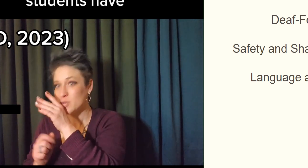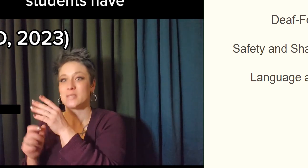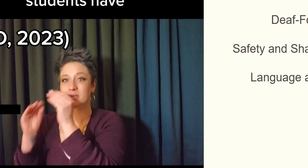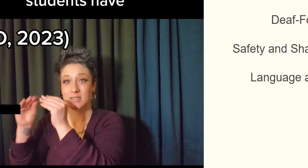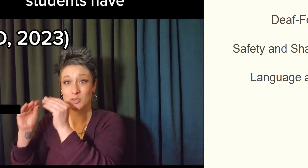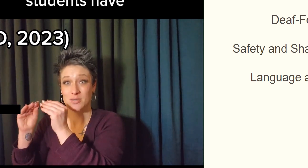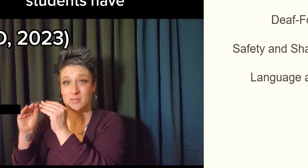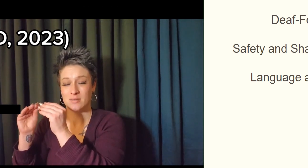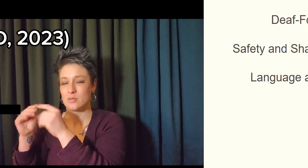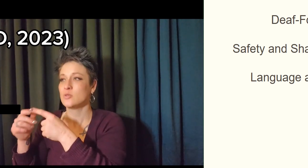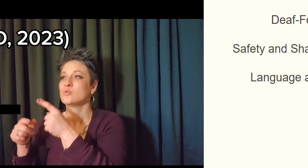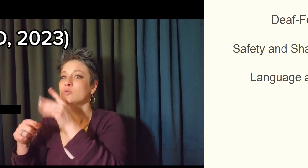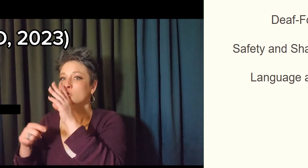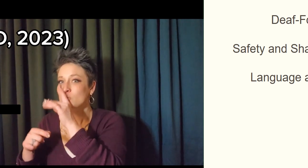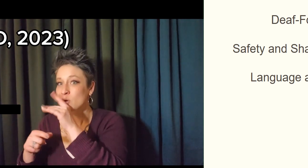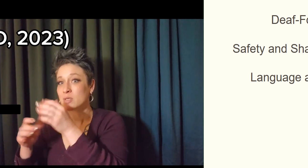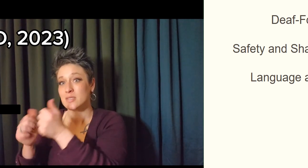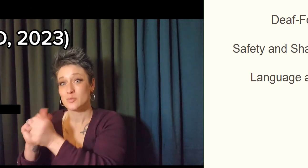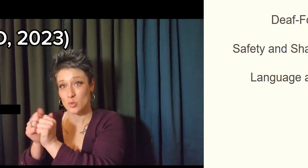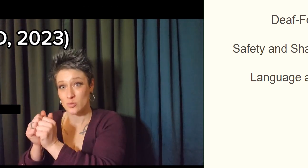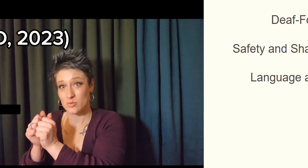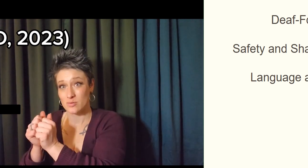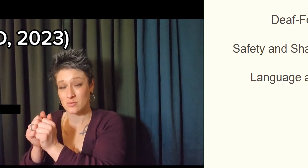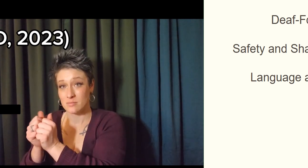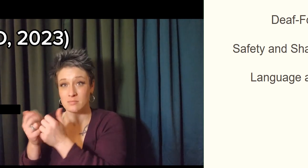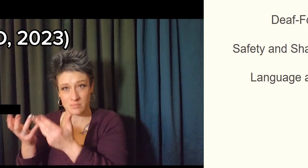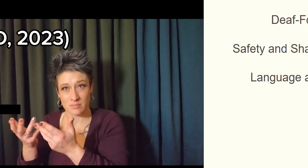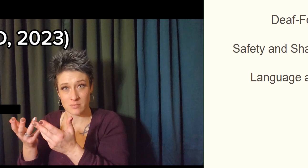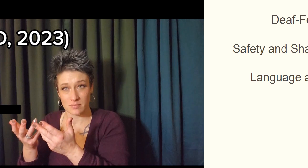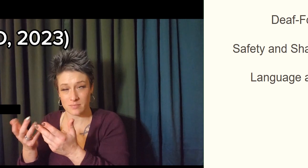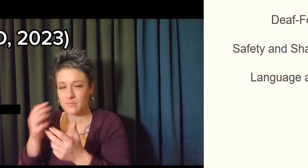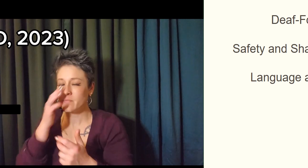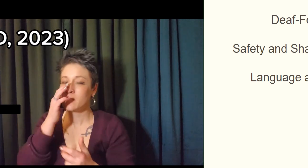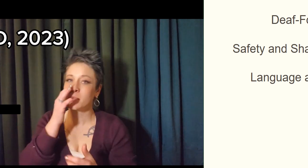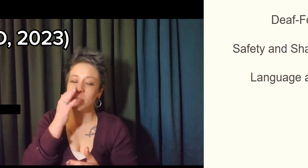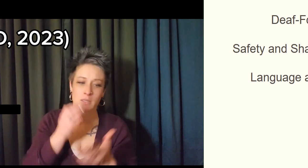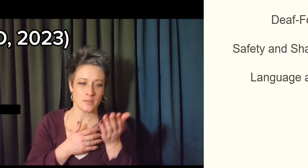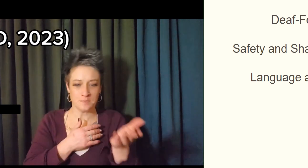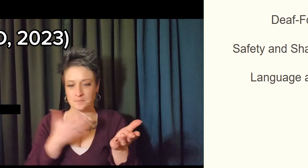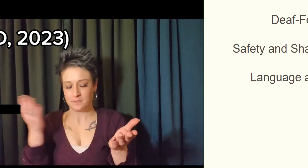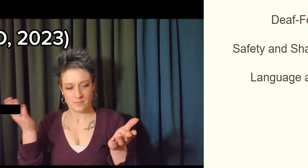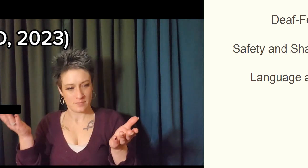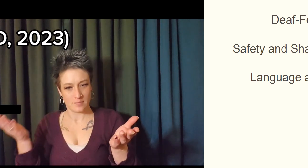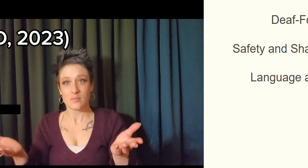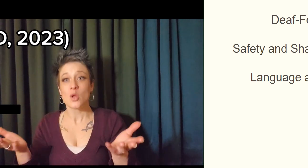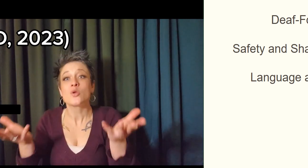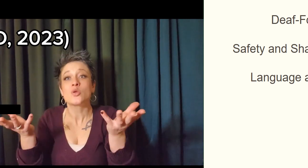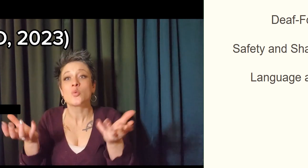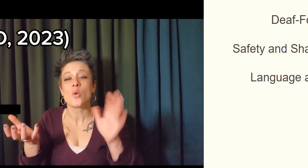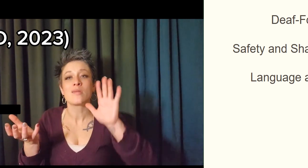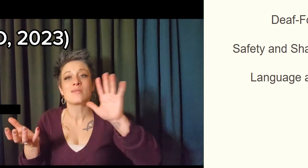students have because everything is spoken. So they have spoken sports, for example.